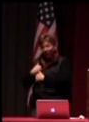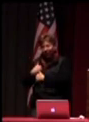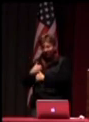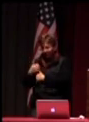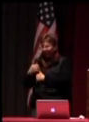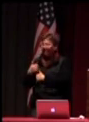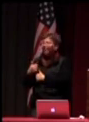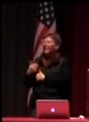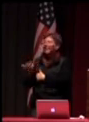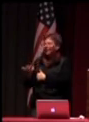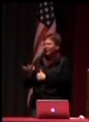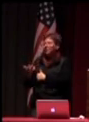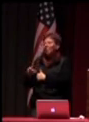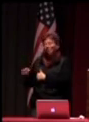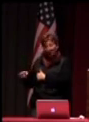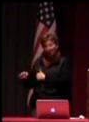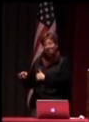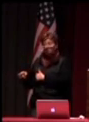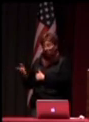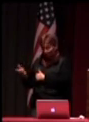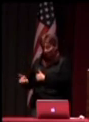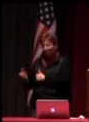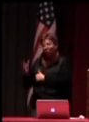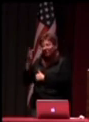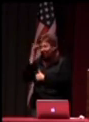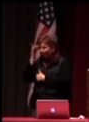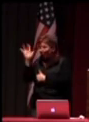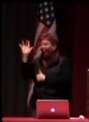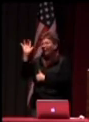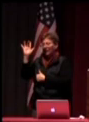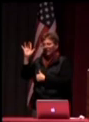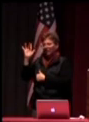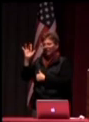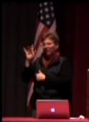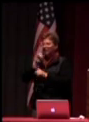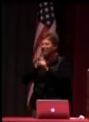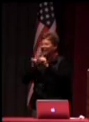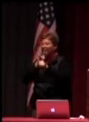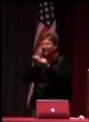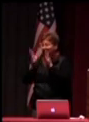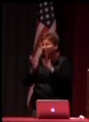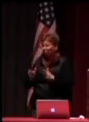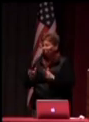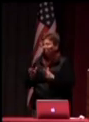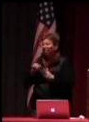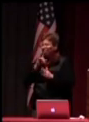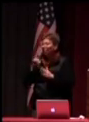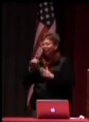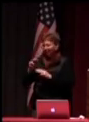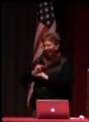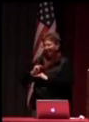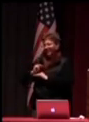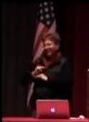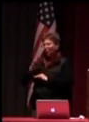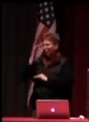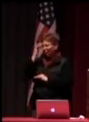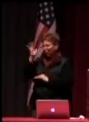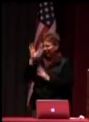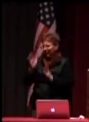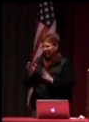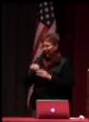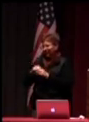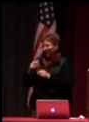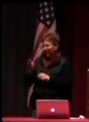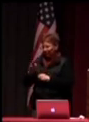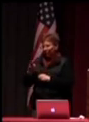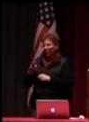despite his youth and inexperience, he turned out to be an absolutely brilliant field commander, indeed one of the great military geniuses of history. In the